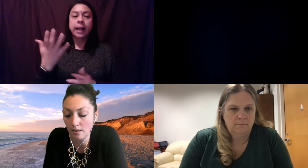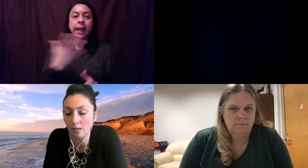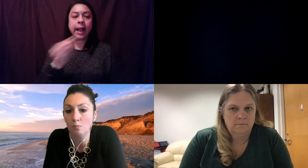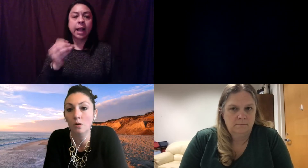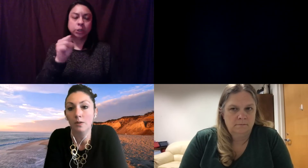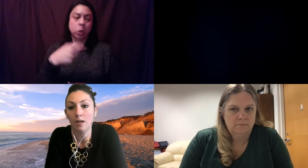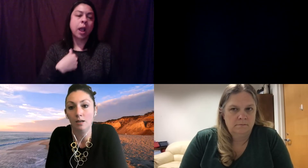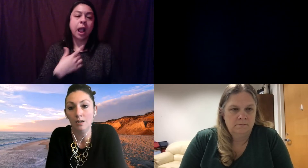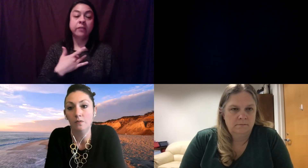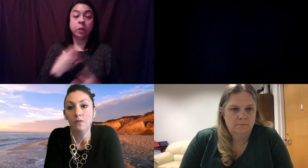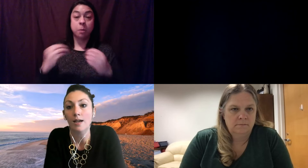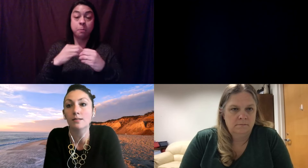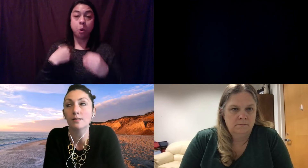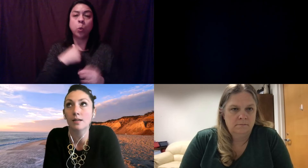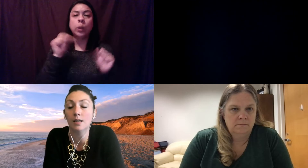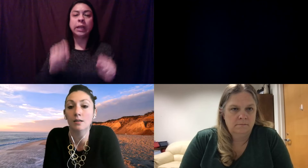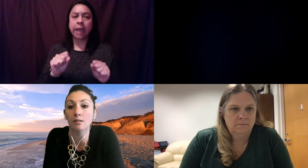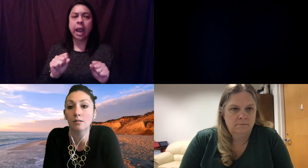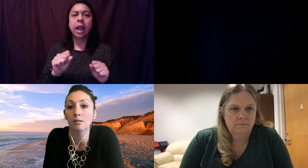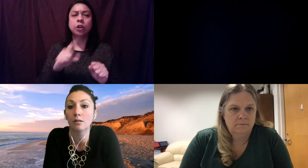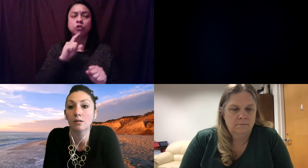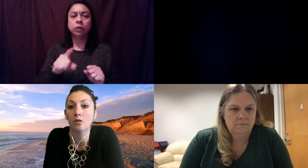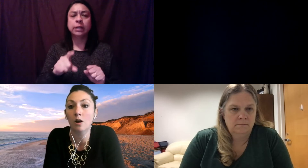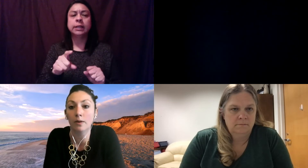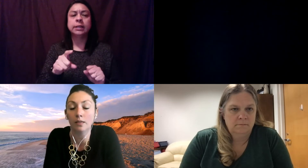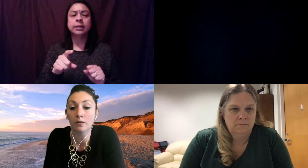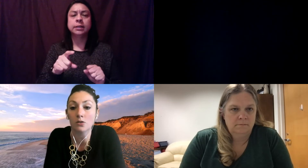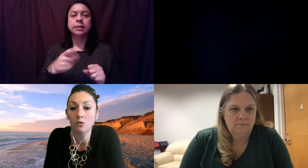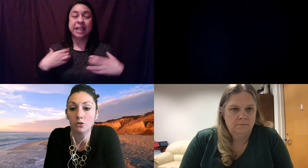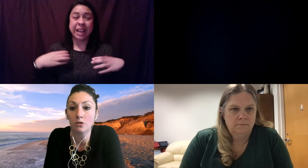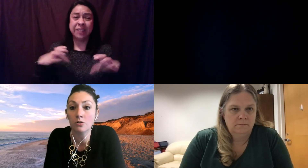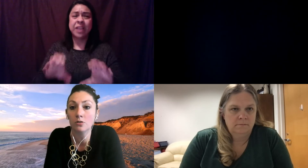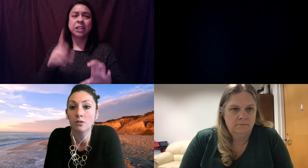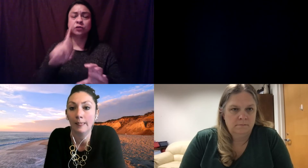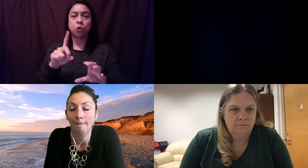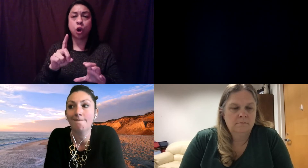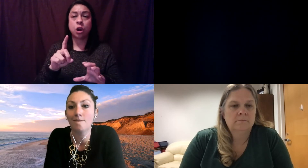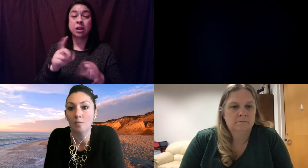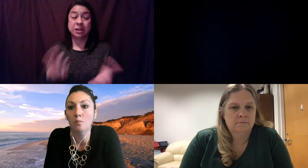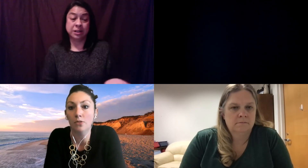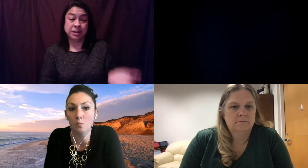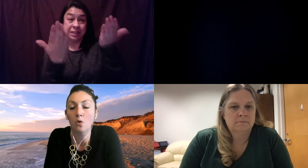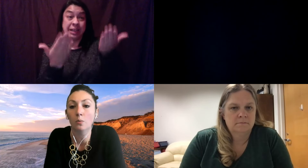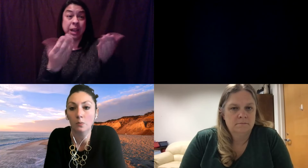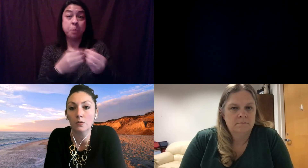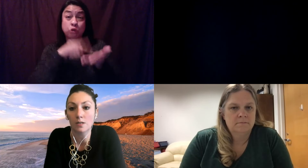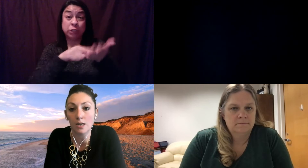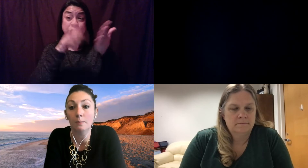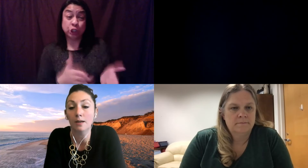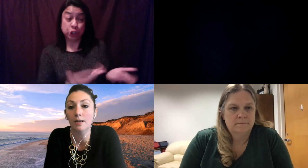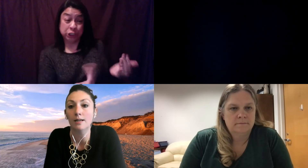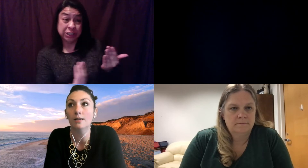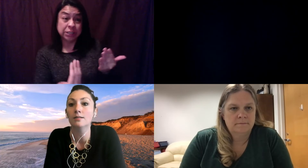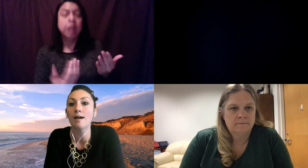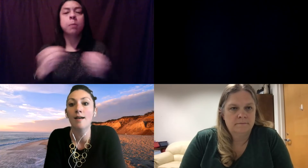So I think the more we can invest in growing the researchers, the more we will see.